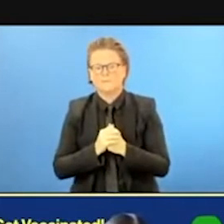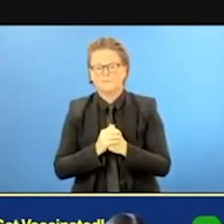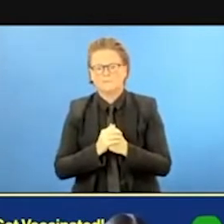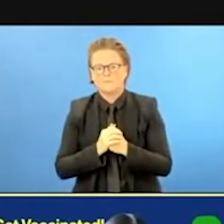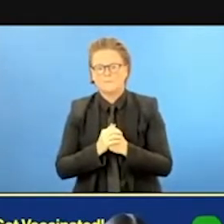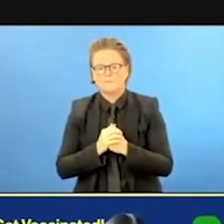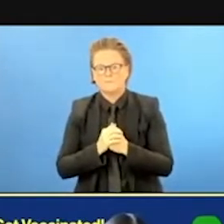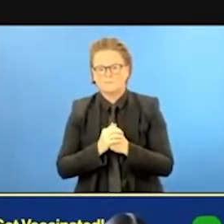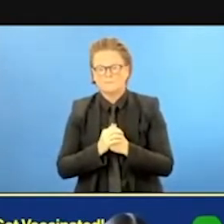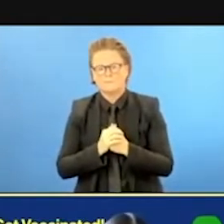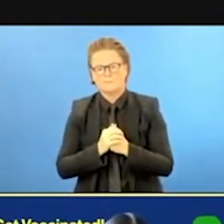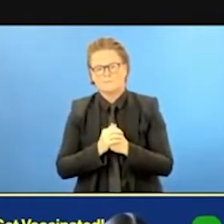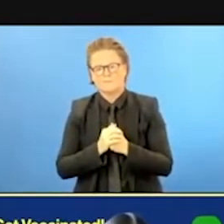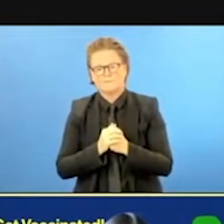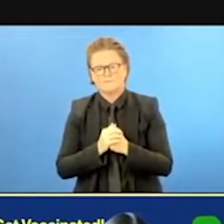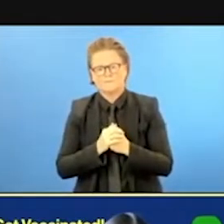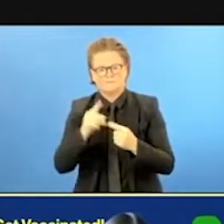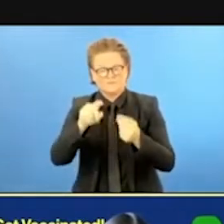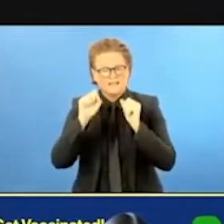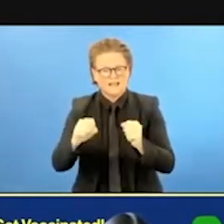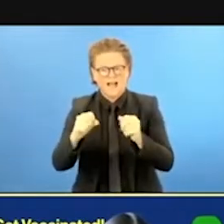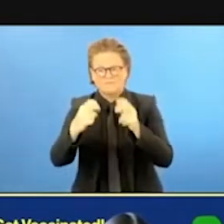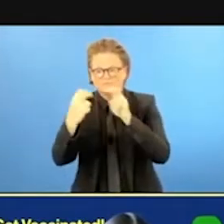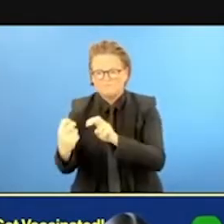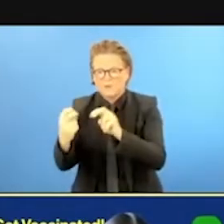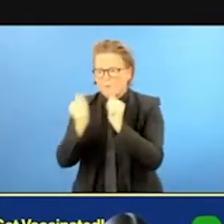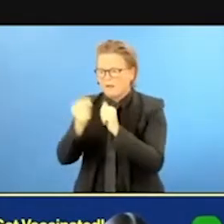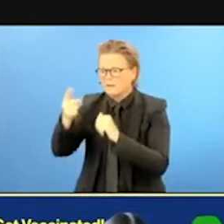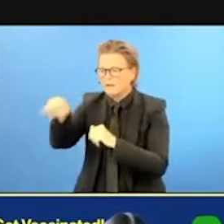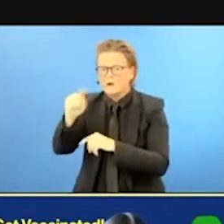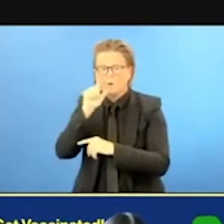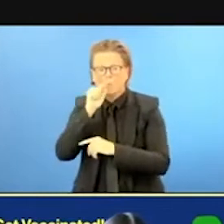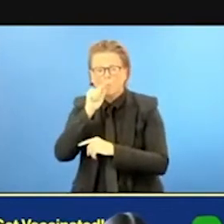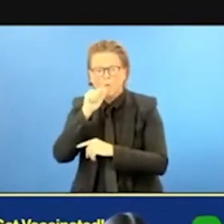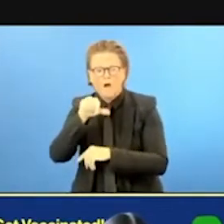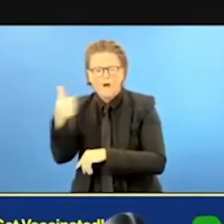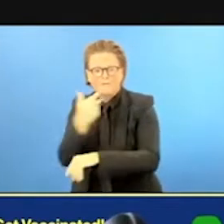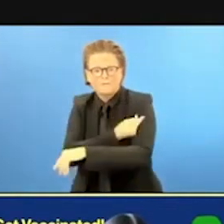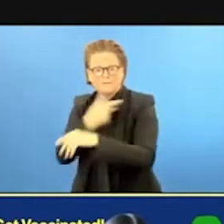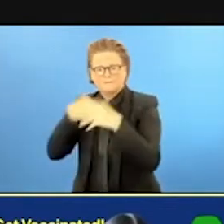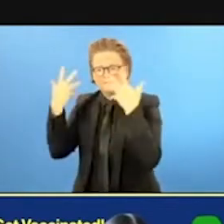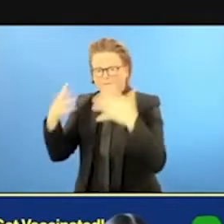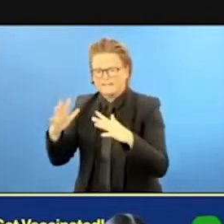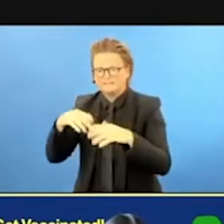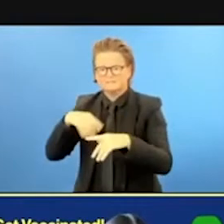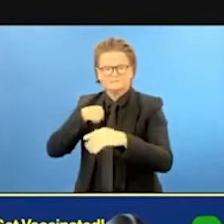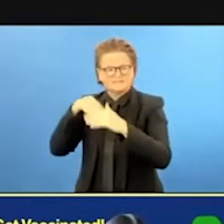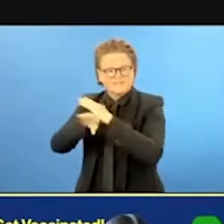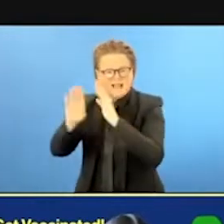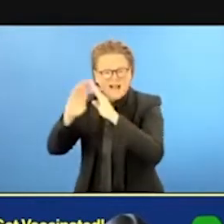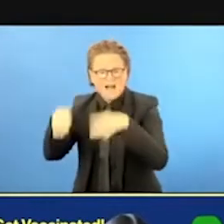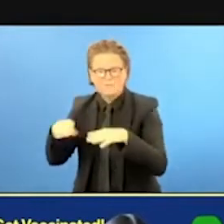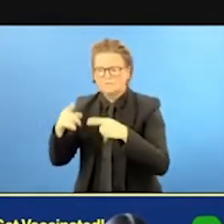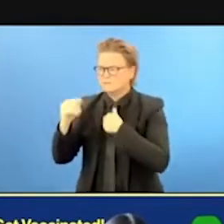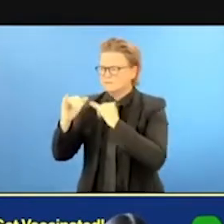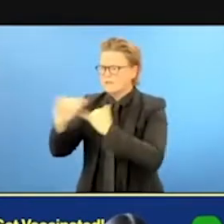fully vaccinated people indoors without wearing a mask or physically distancing. You can also visit